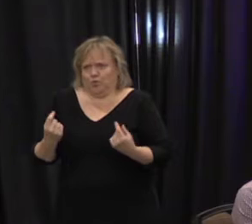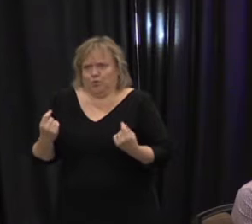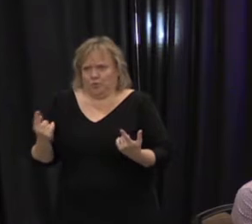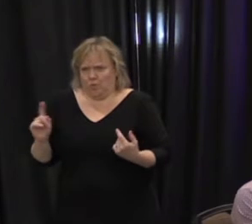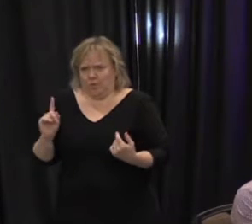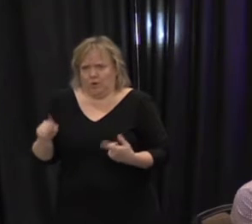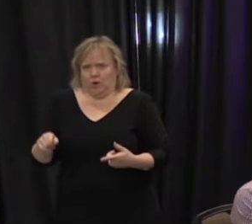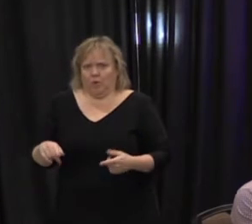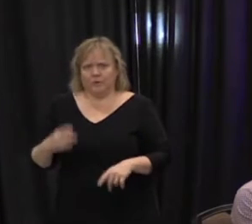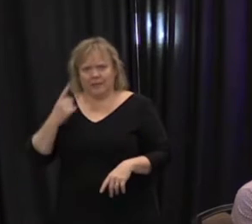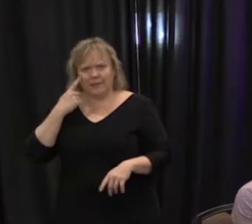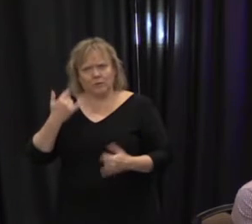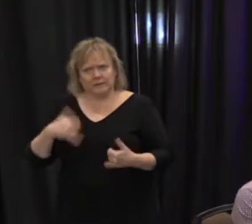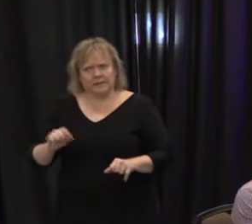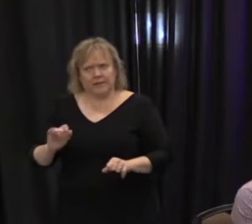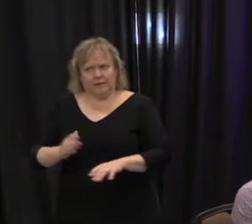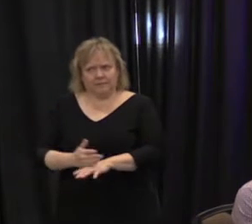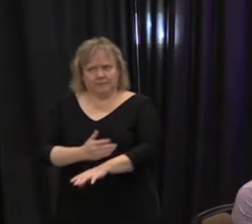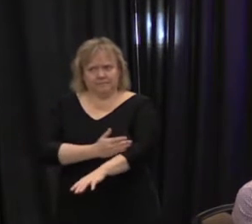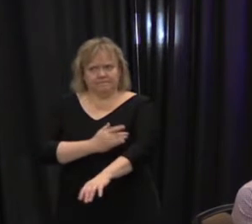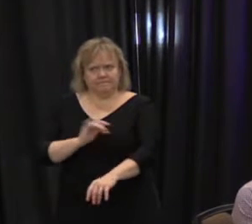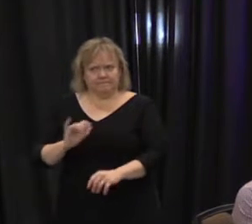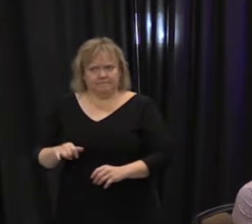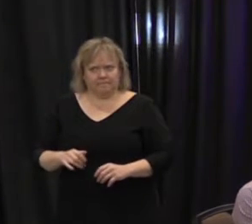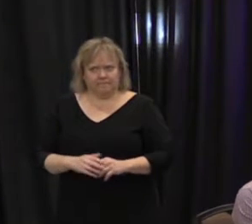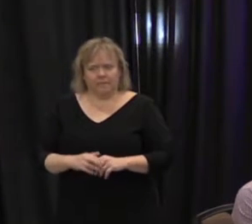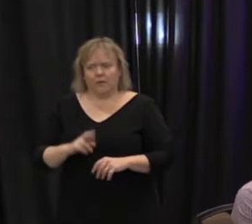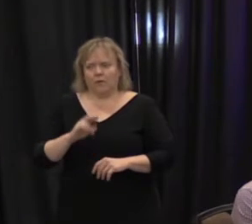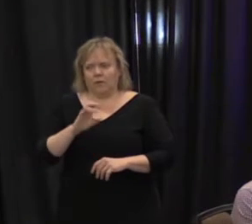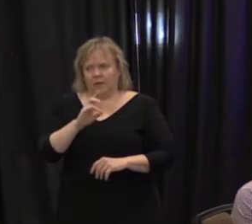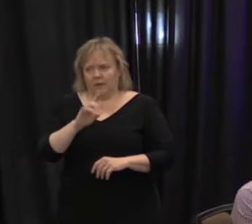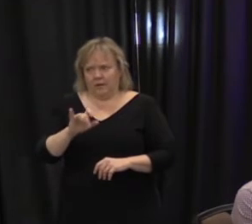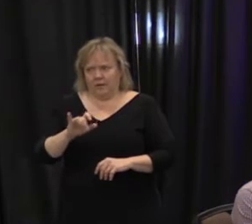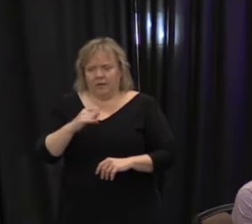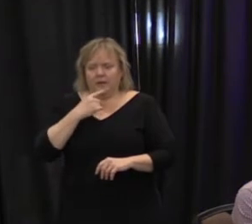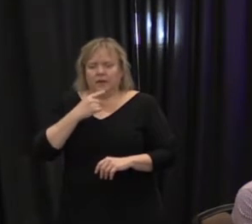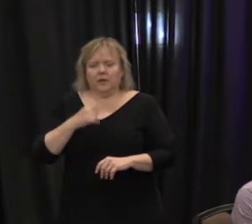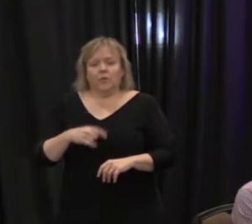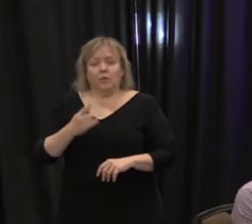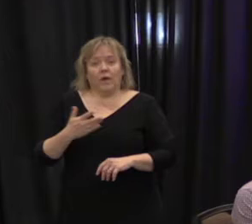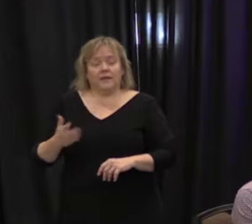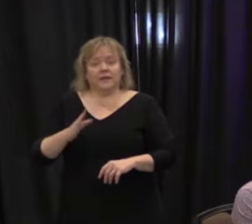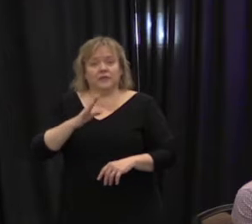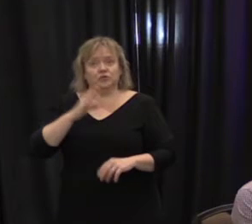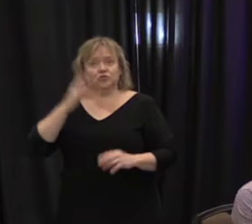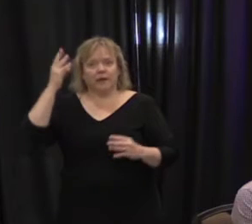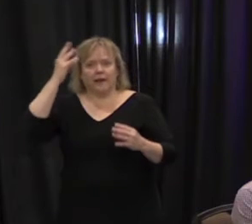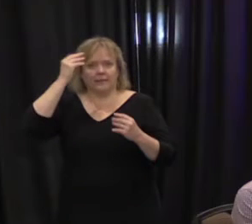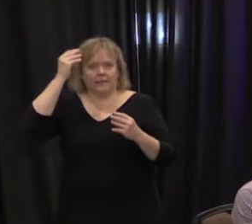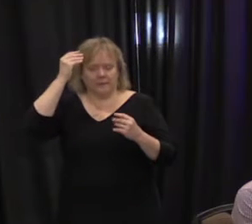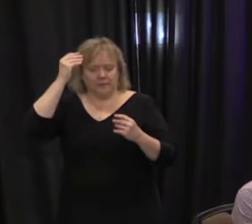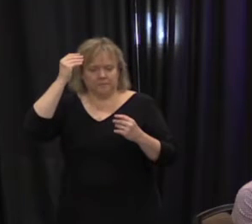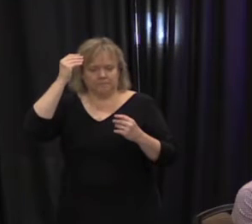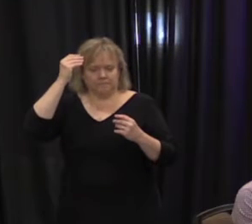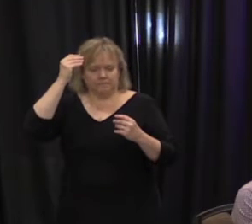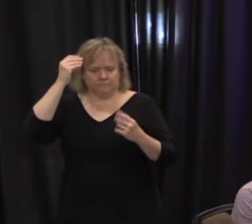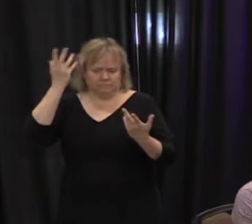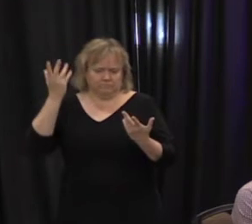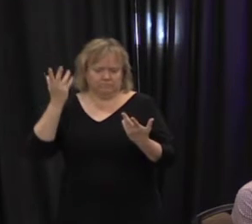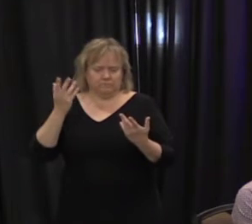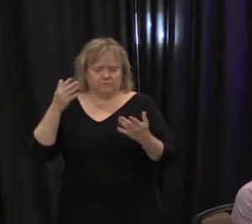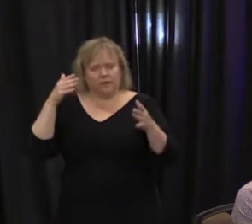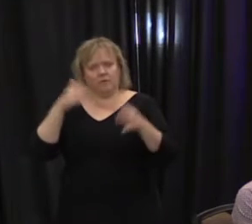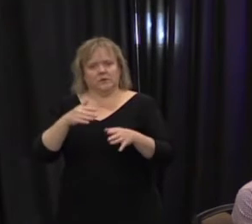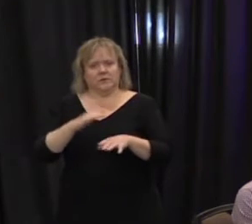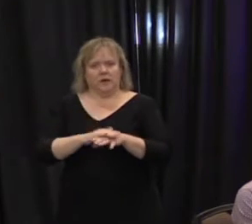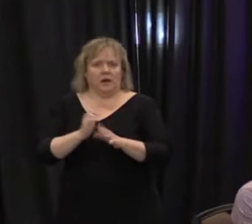have to work on that, I think. One of the things to think about when you're thinking about legislation is that often when